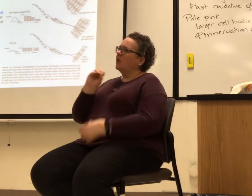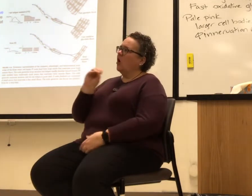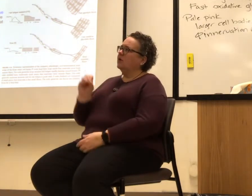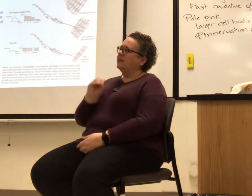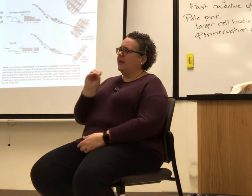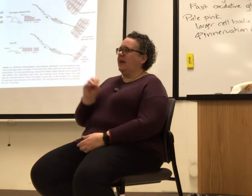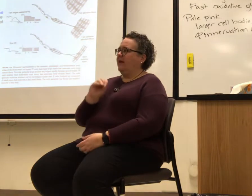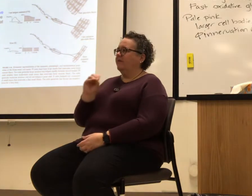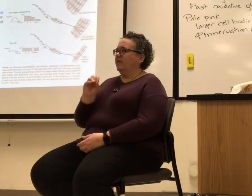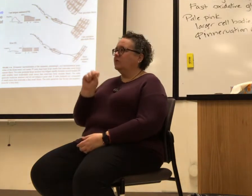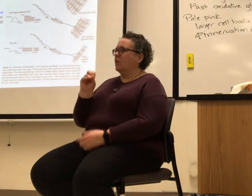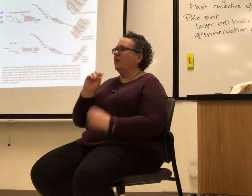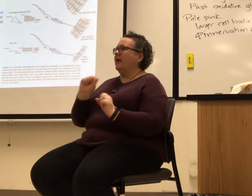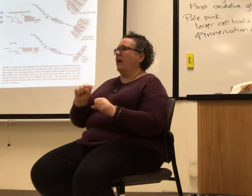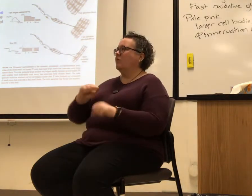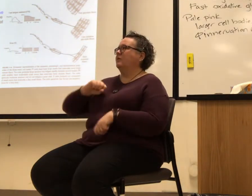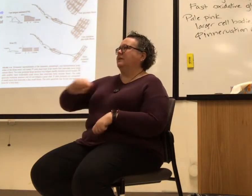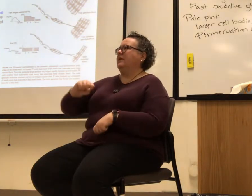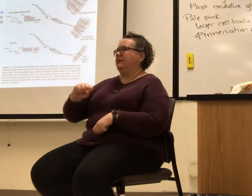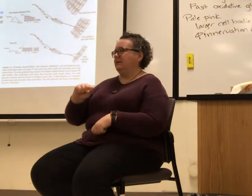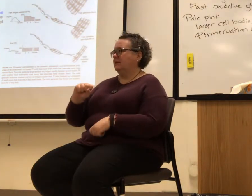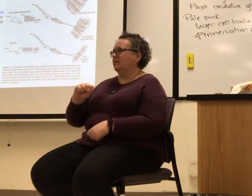oxidative, so they can resist the fatigue.